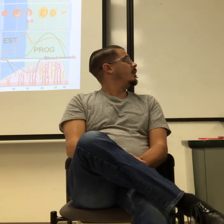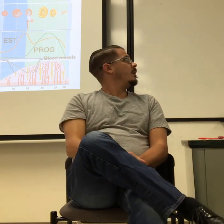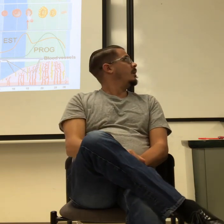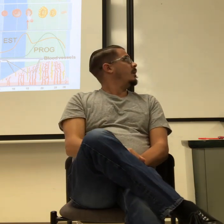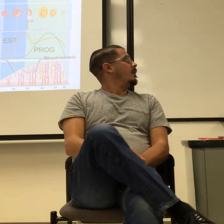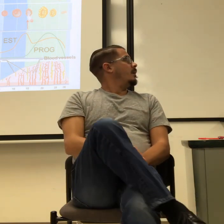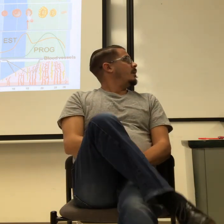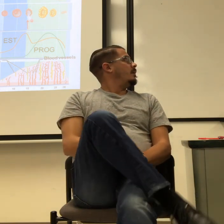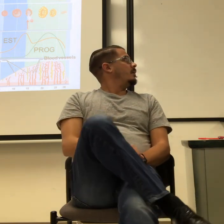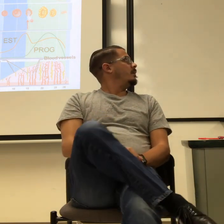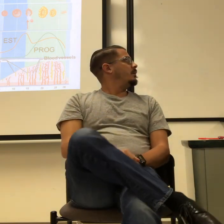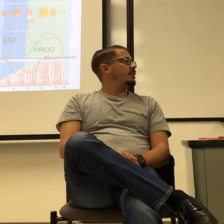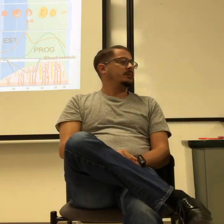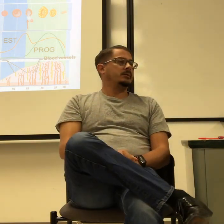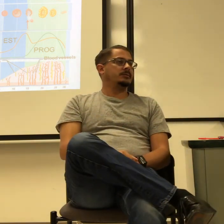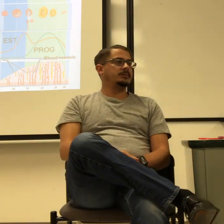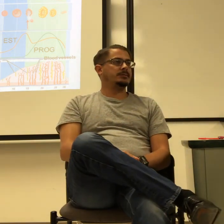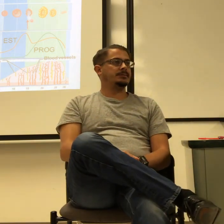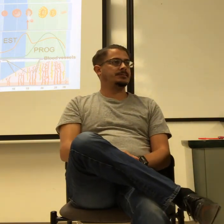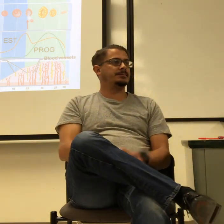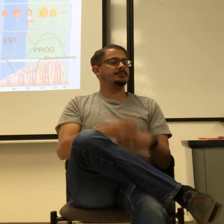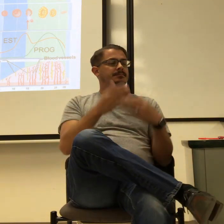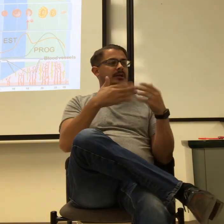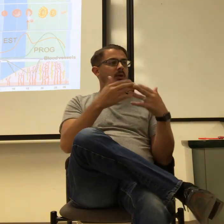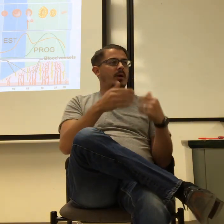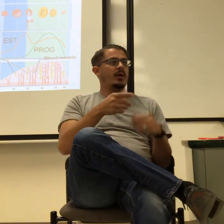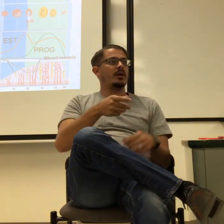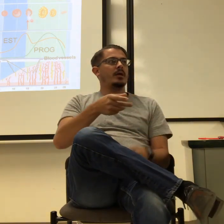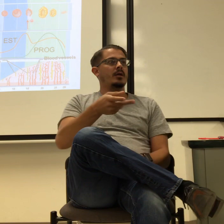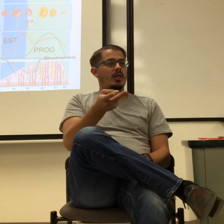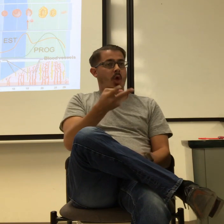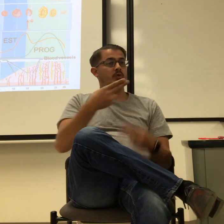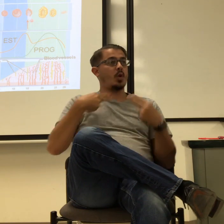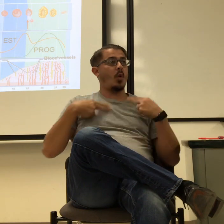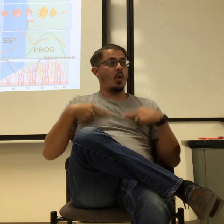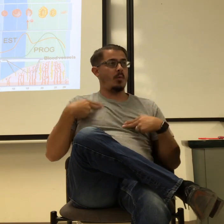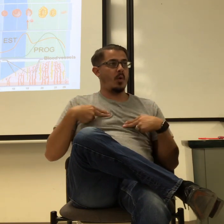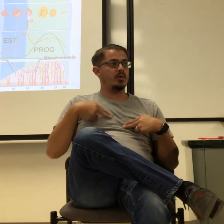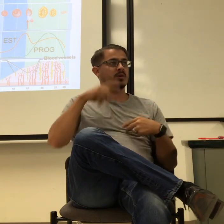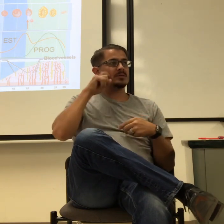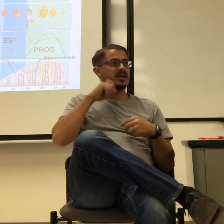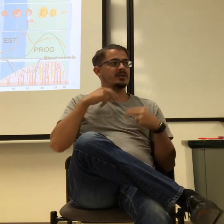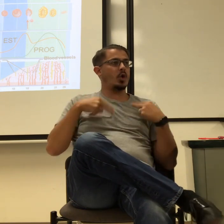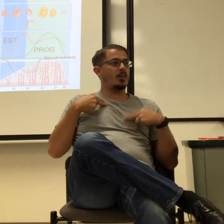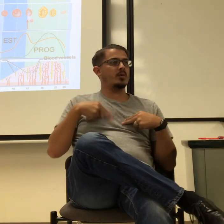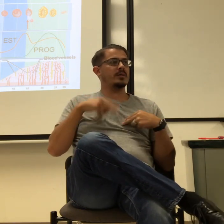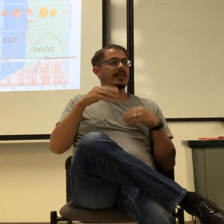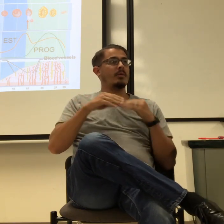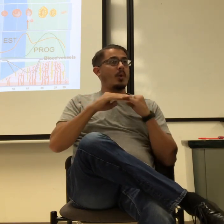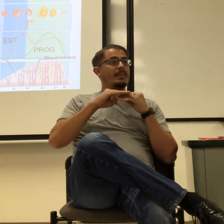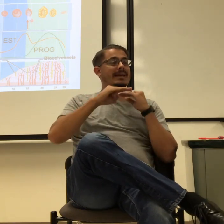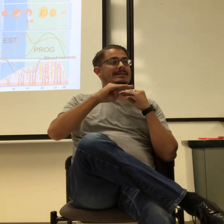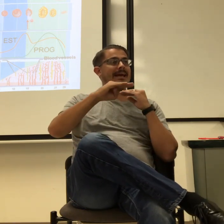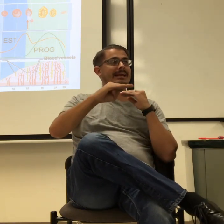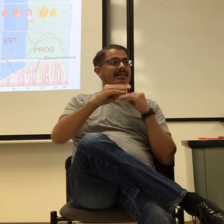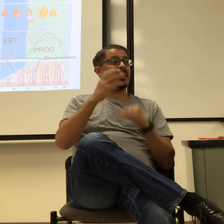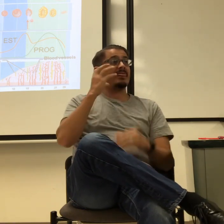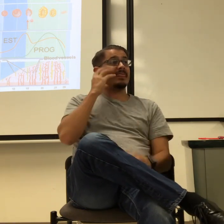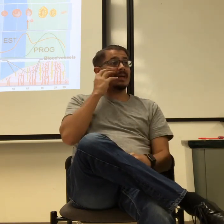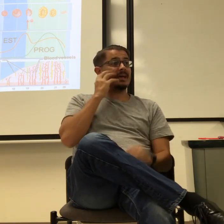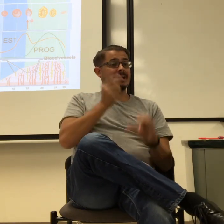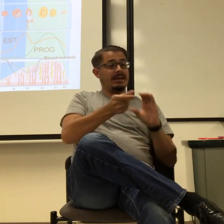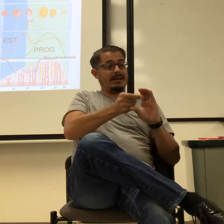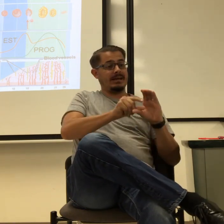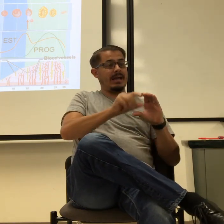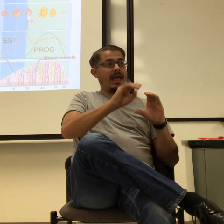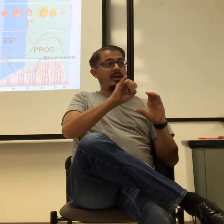or PROG for short. Anyways, those hormones, those sex hormones, they were maintaining the thickened endometrium